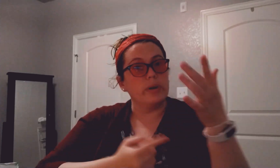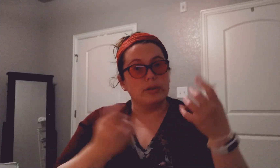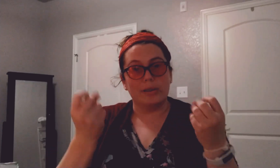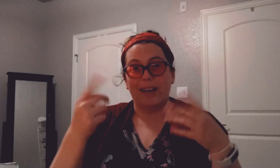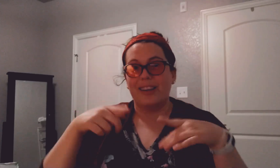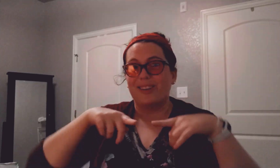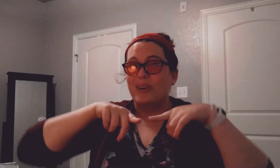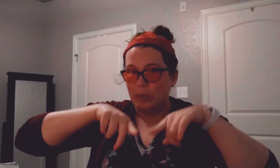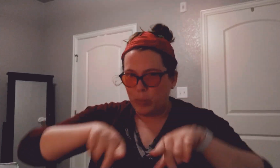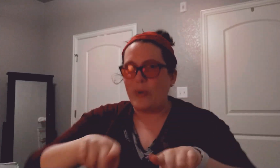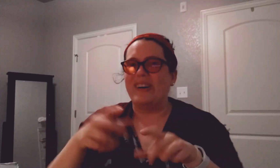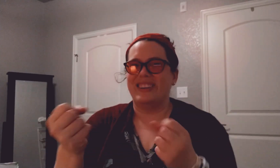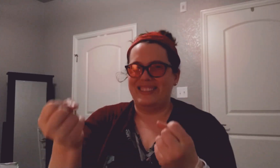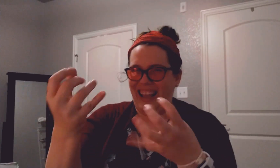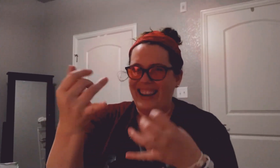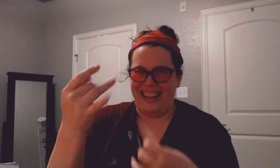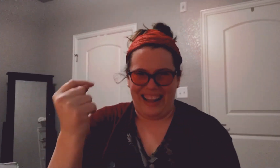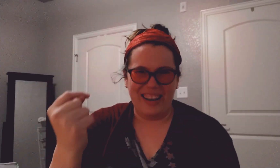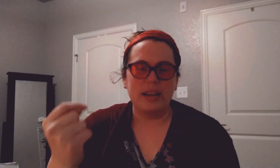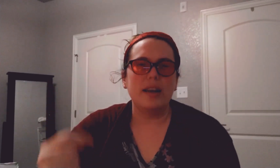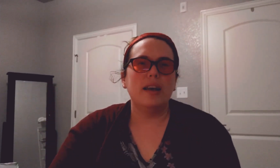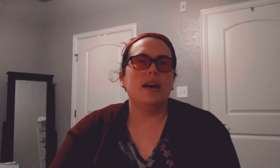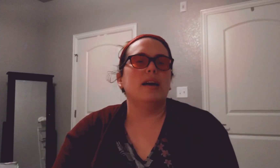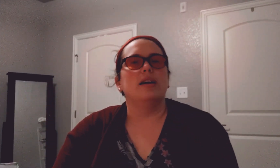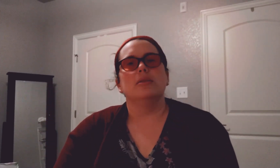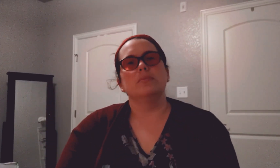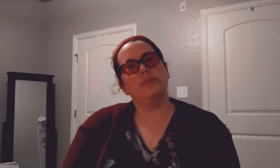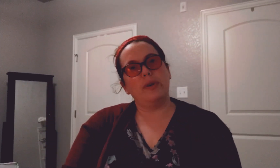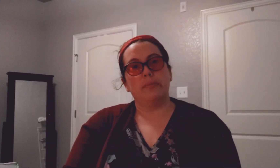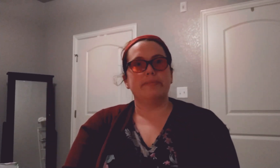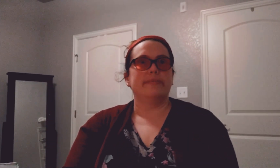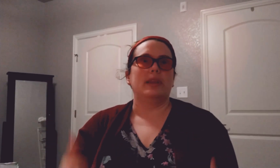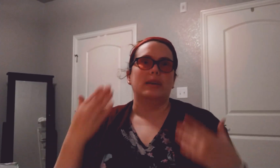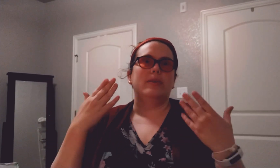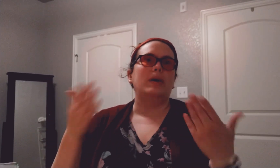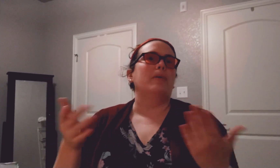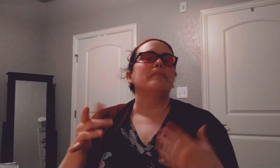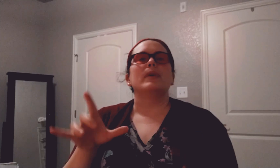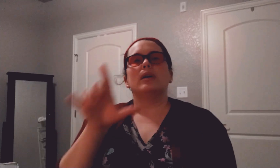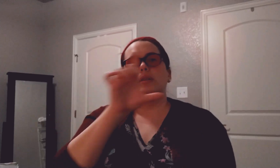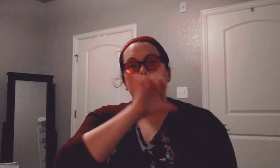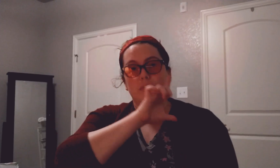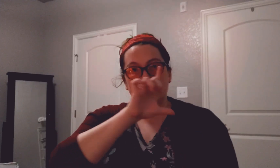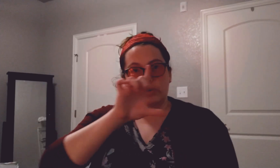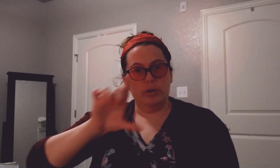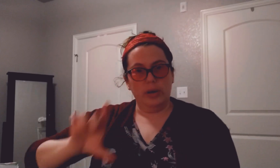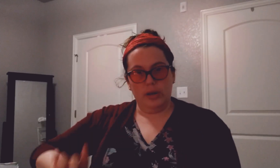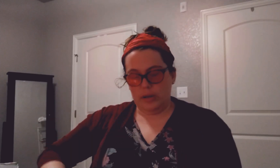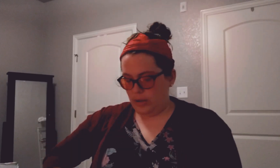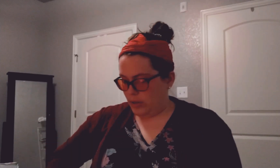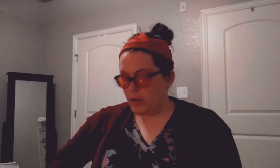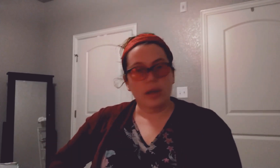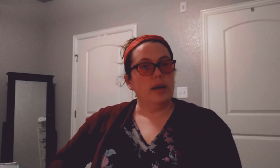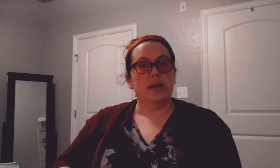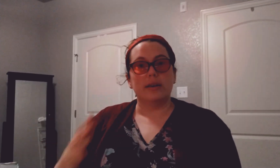you're signing while you're signing it. So, here we go. The Lord